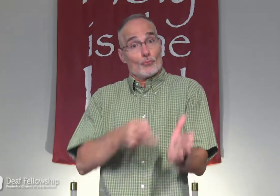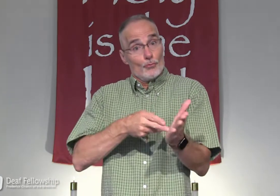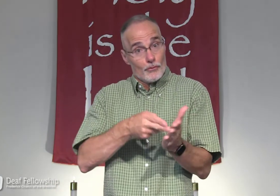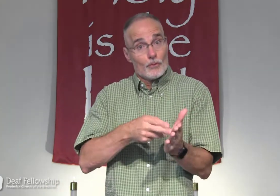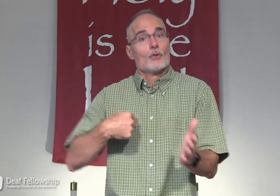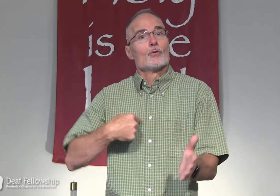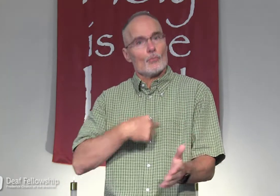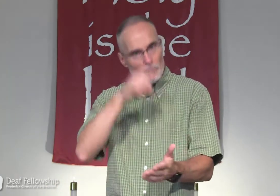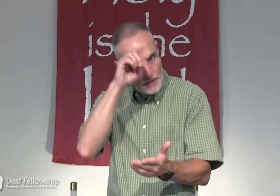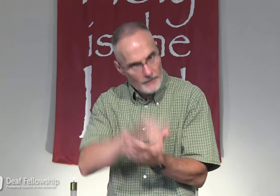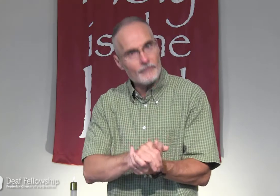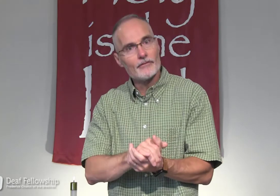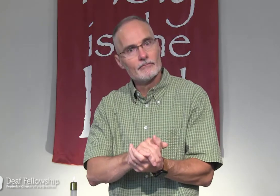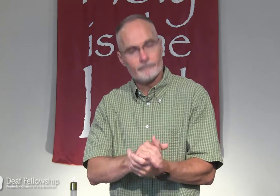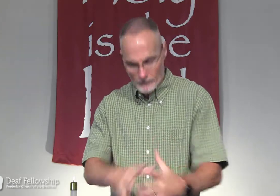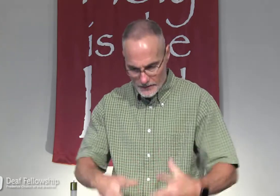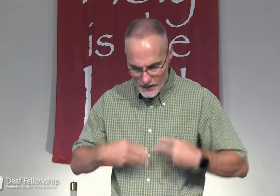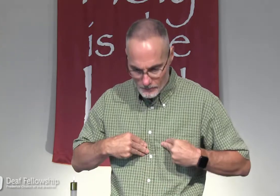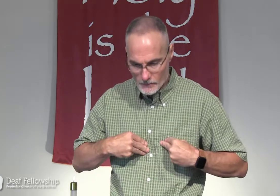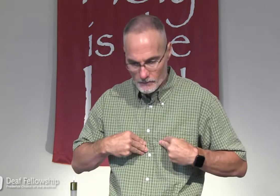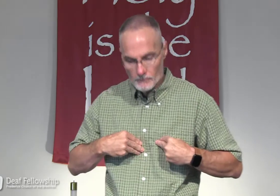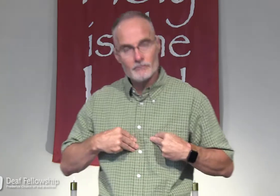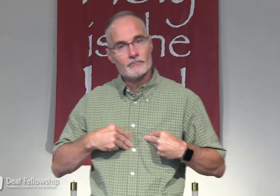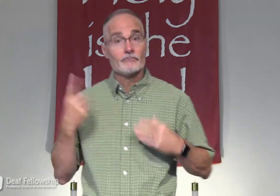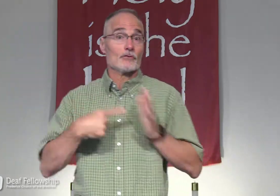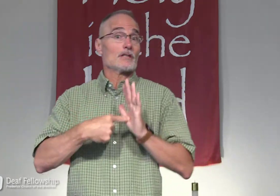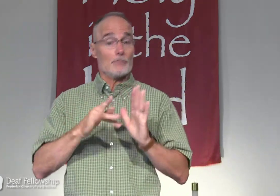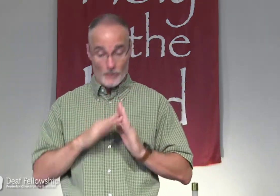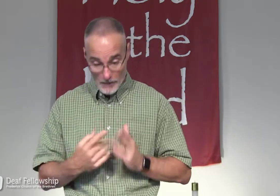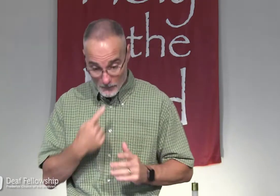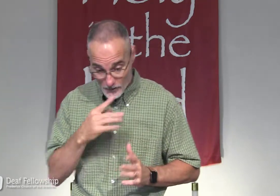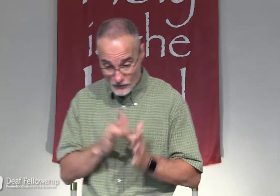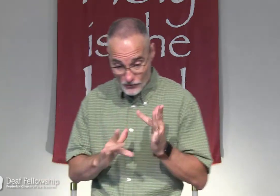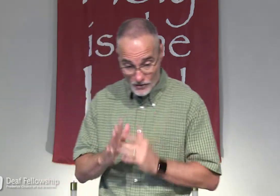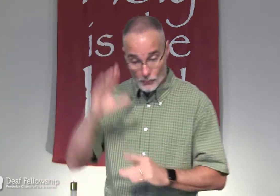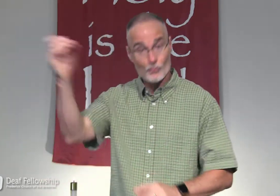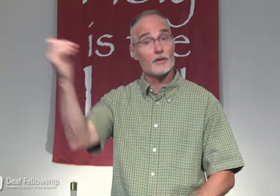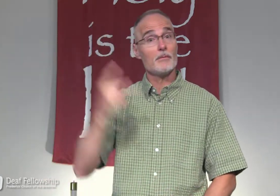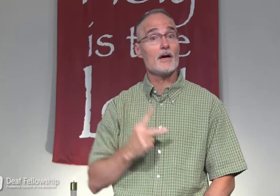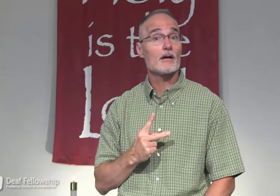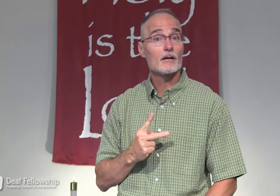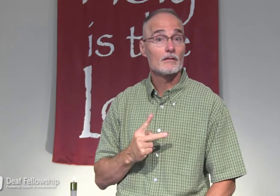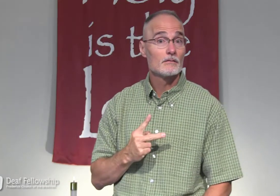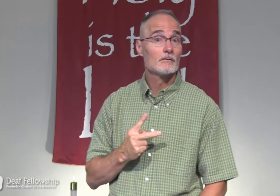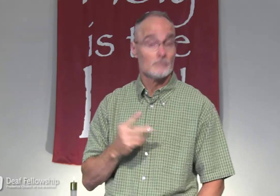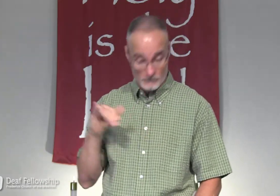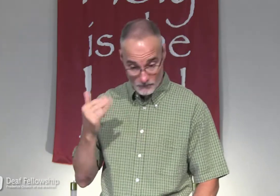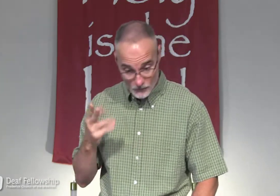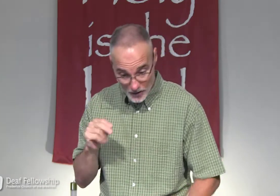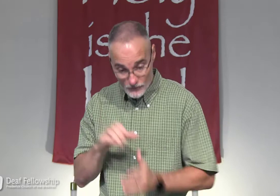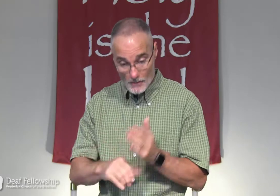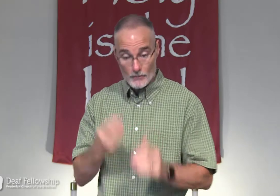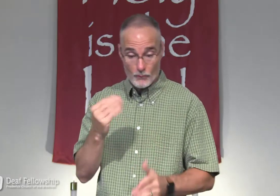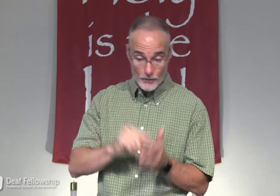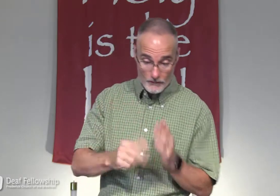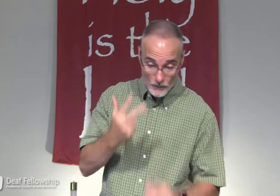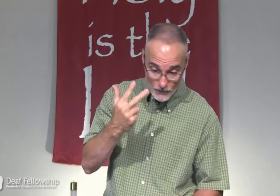So what's written here is the truth. We believe it, we accept it. For example, that Jesus is coming